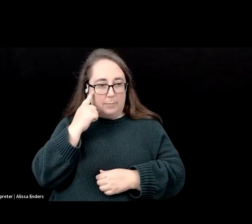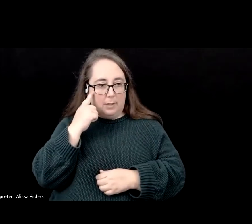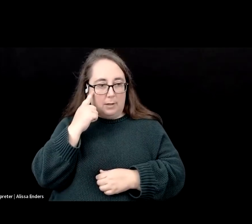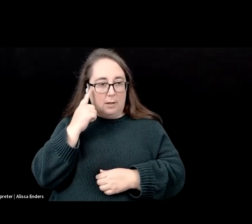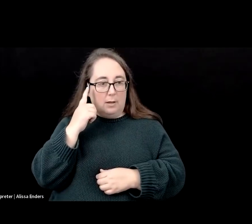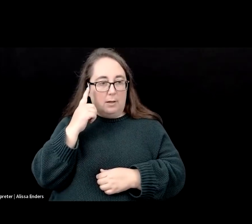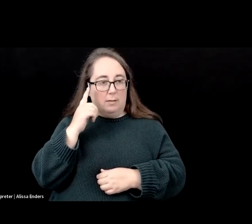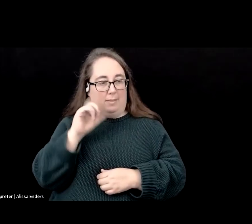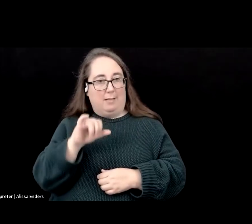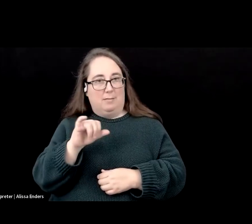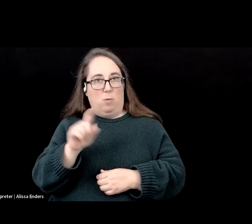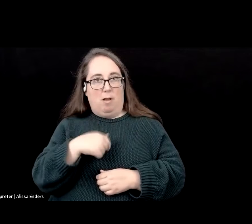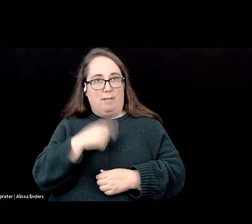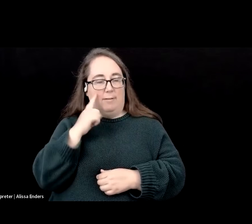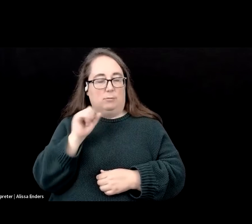social media we're